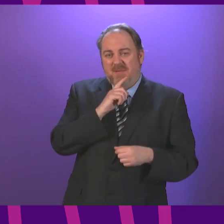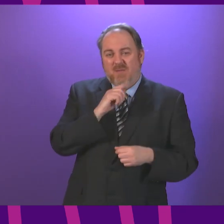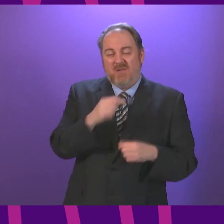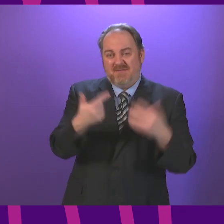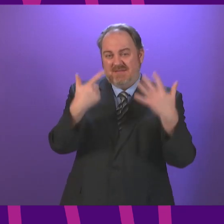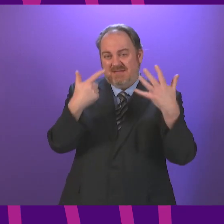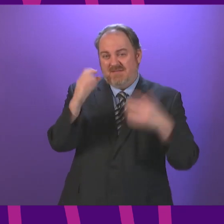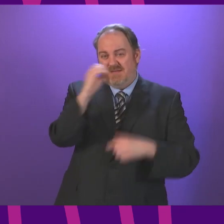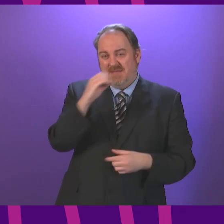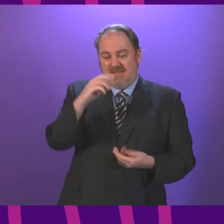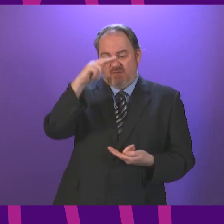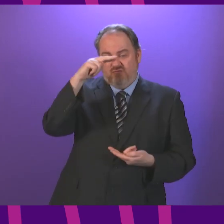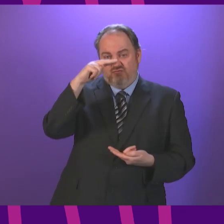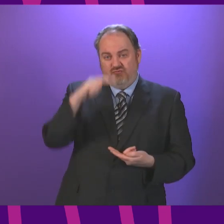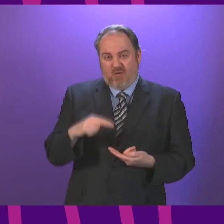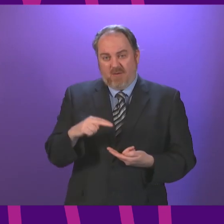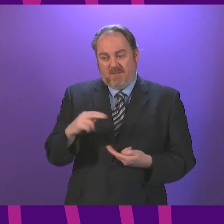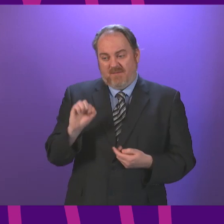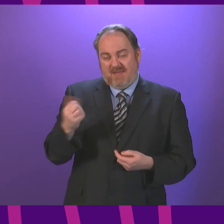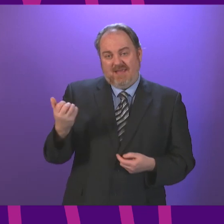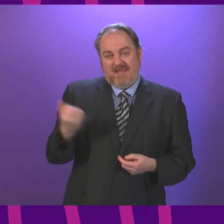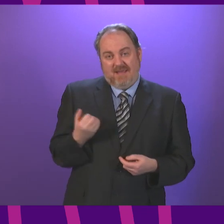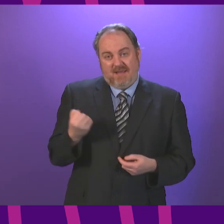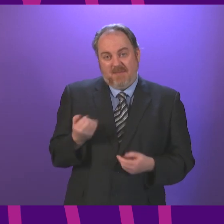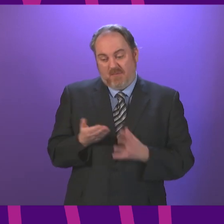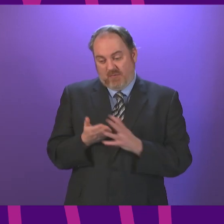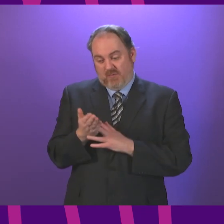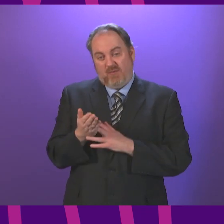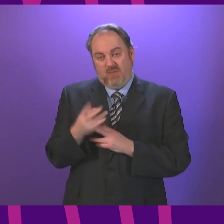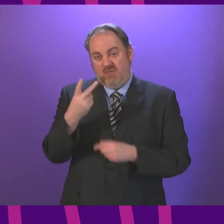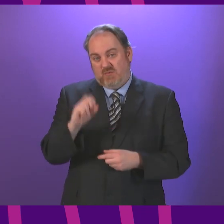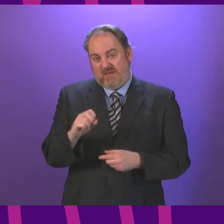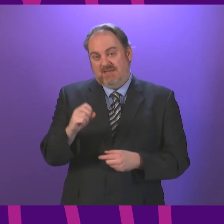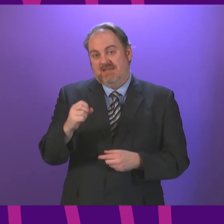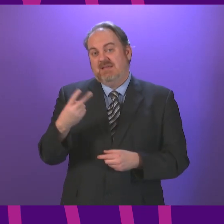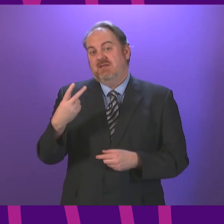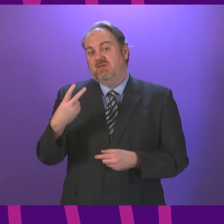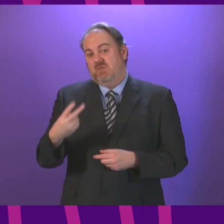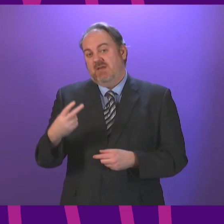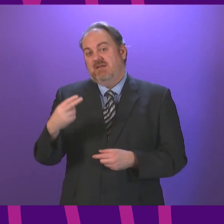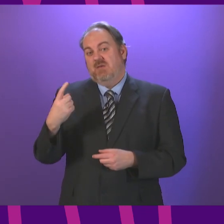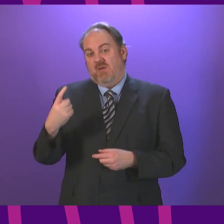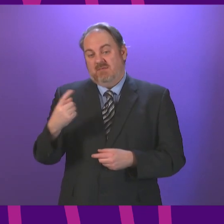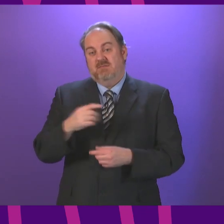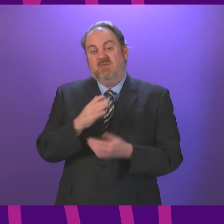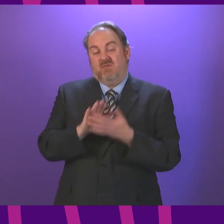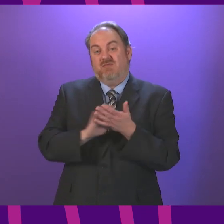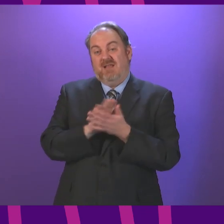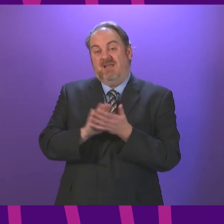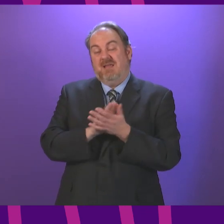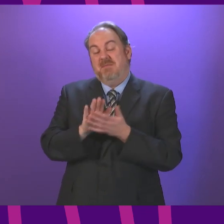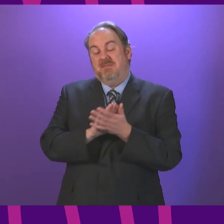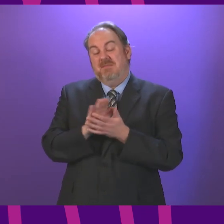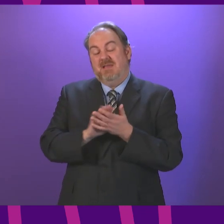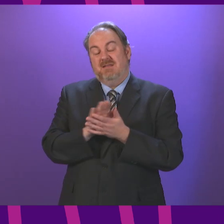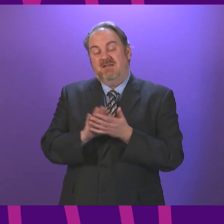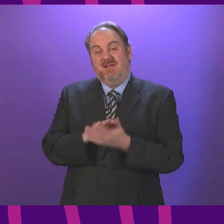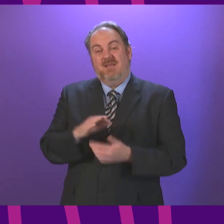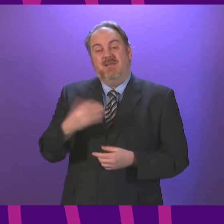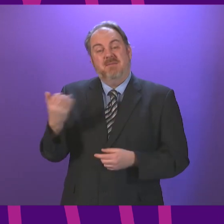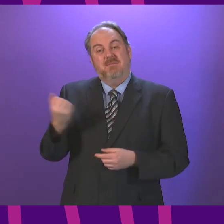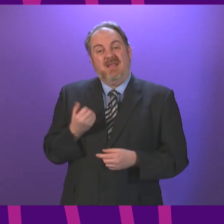in the second half of this financial year due to the removal of that payment uplift. That will then take the basic level of benefits